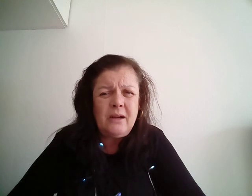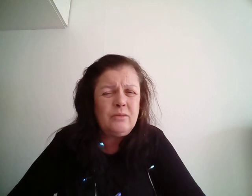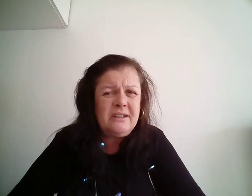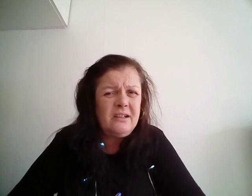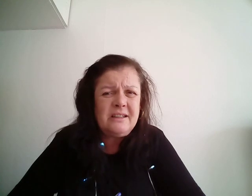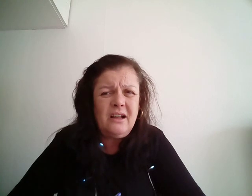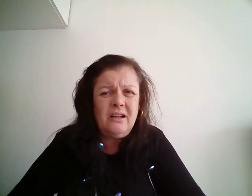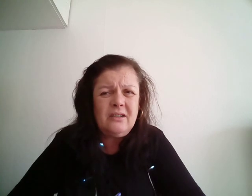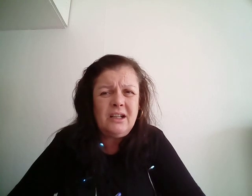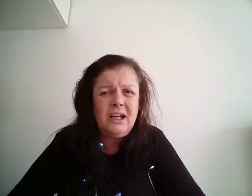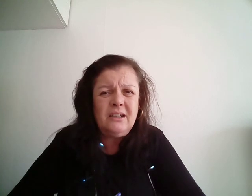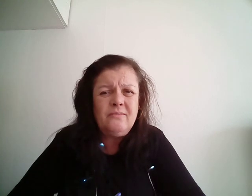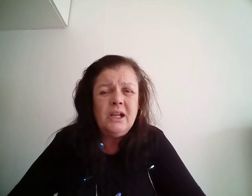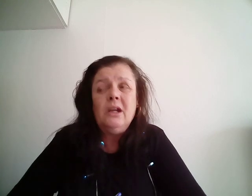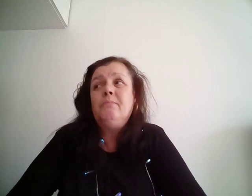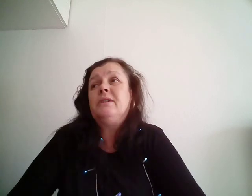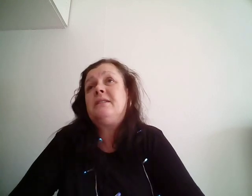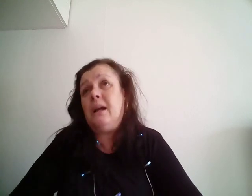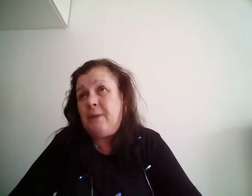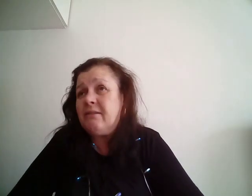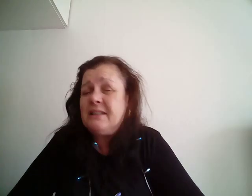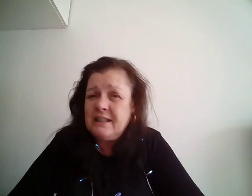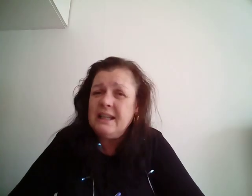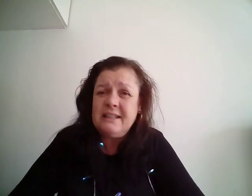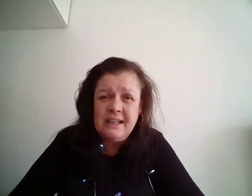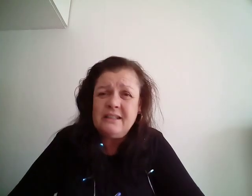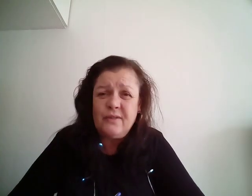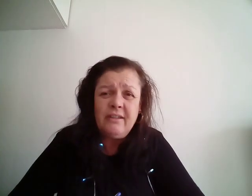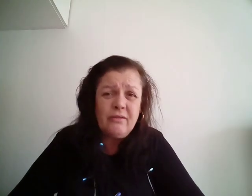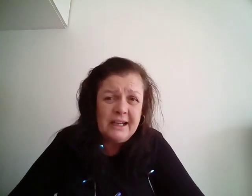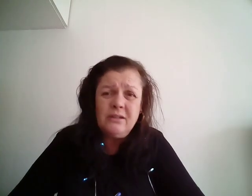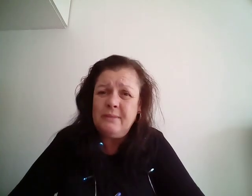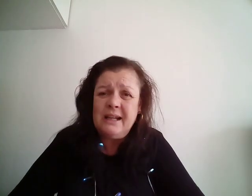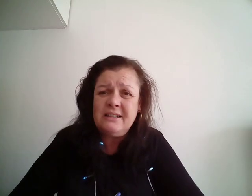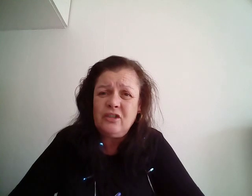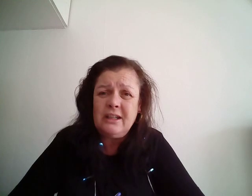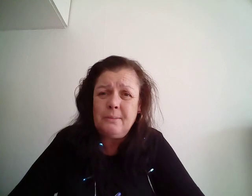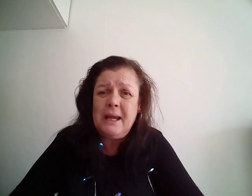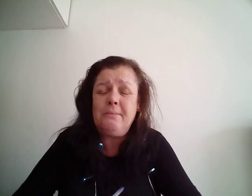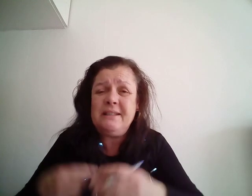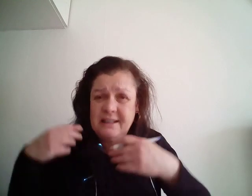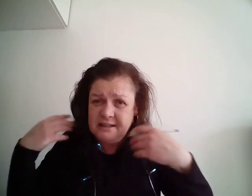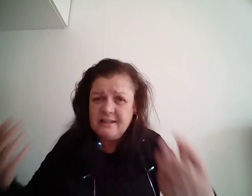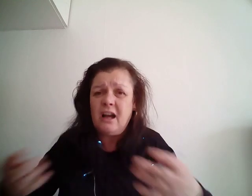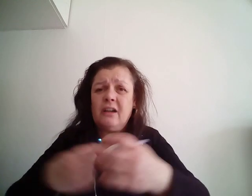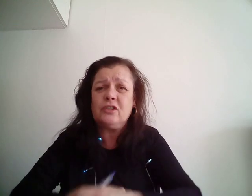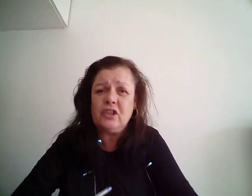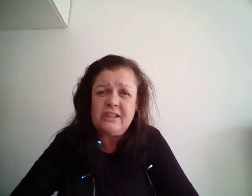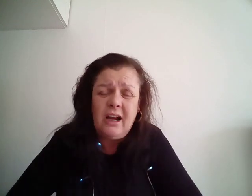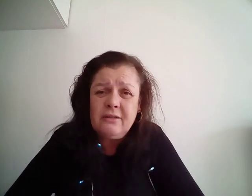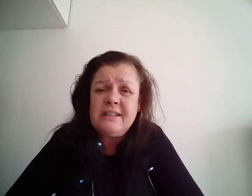was not so long ago, but apparently it is very real, my delicious little babies, this Nisara Jisara. So